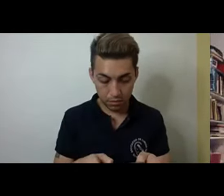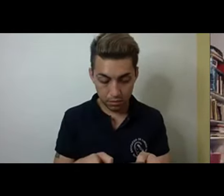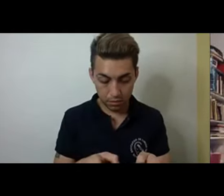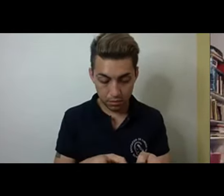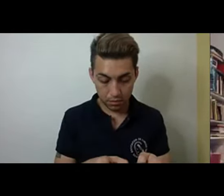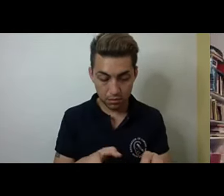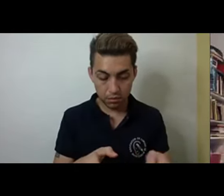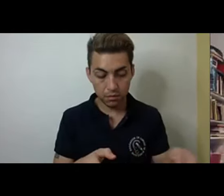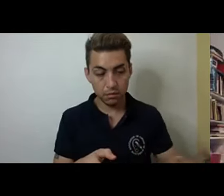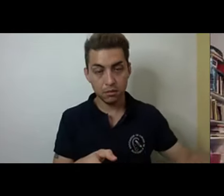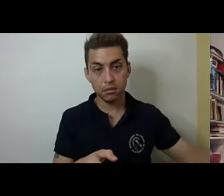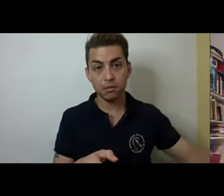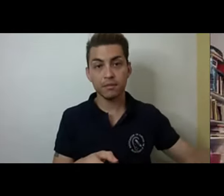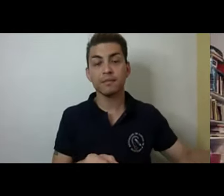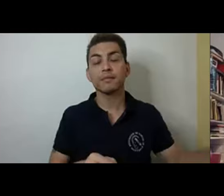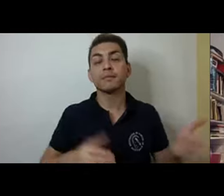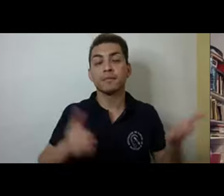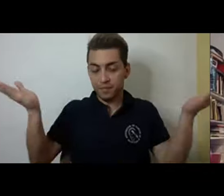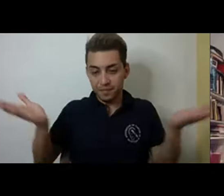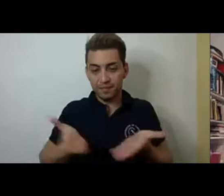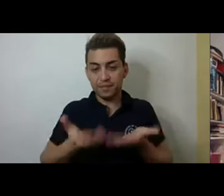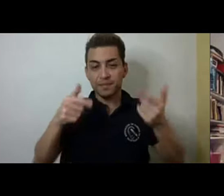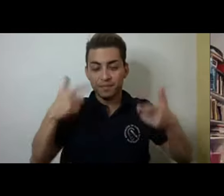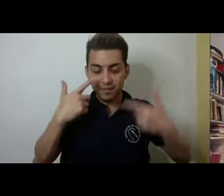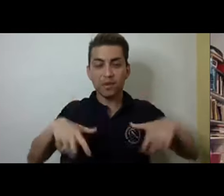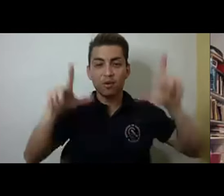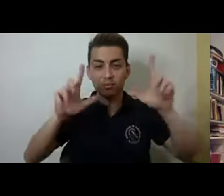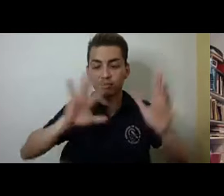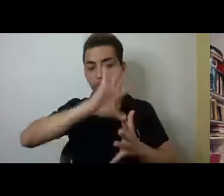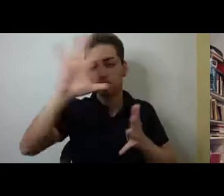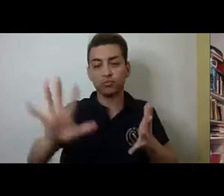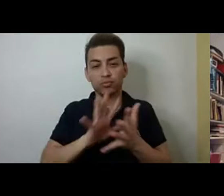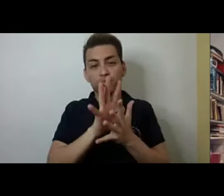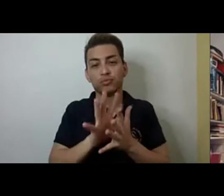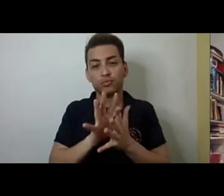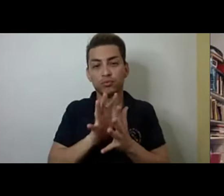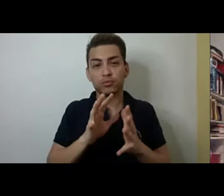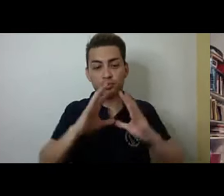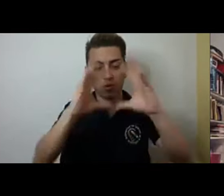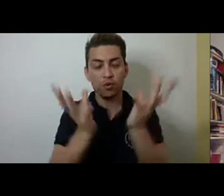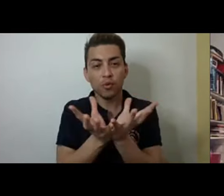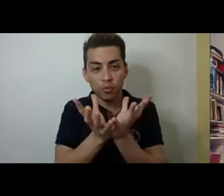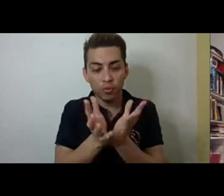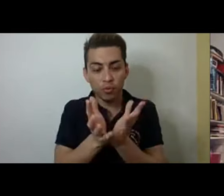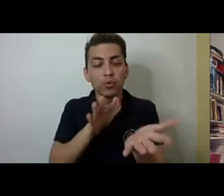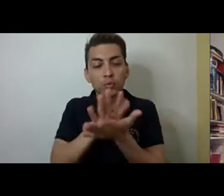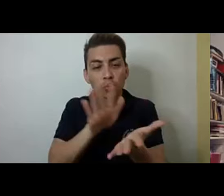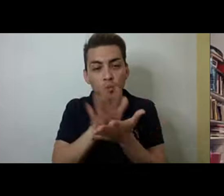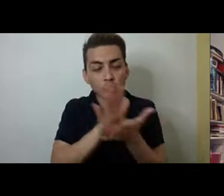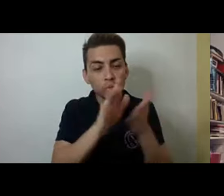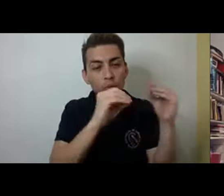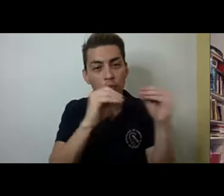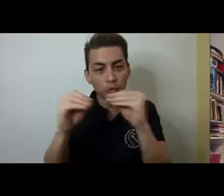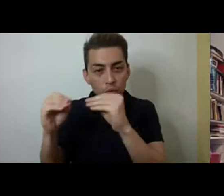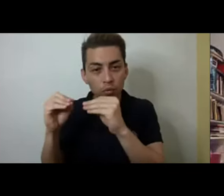Okay, welcome to the launch in the Caribbean of the Global Education Monitoring Report, Latin America and the Caribbean, Inclusion and